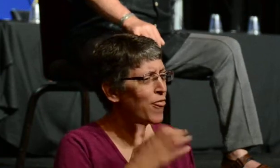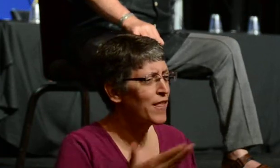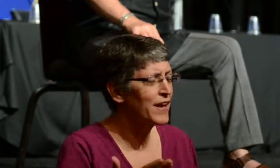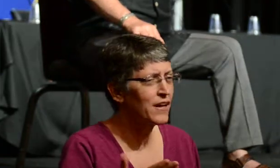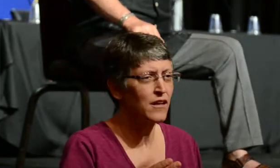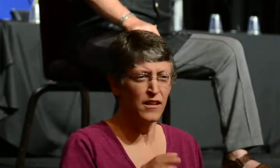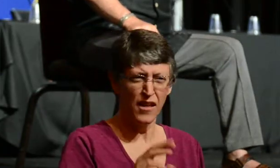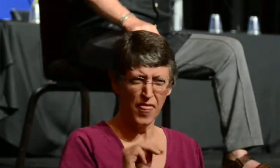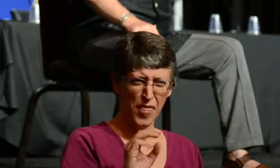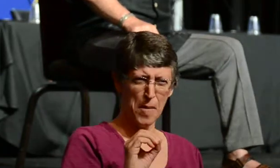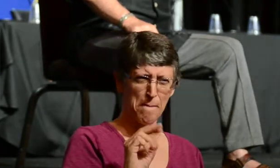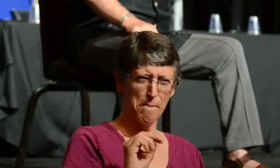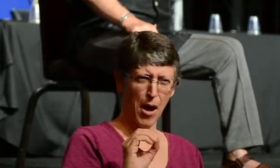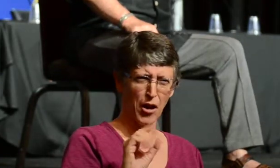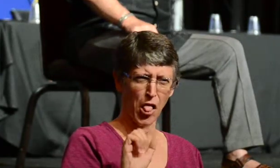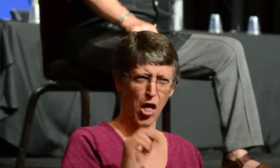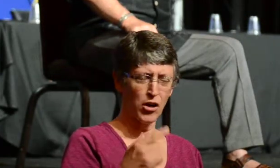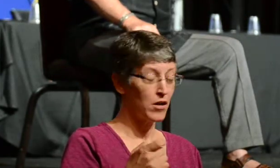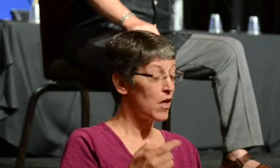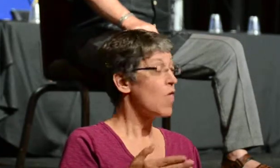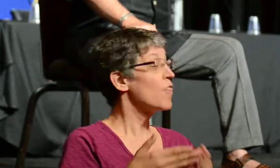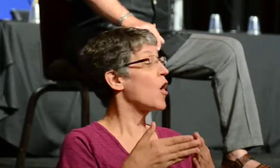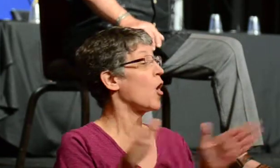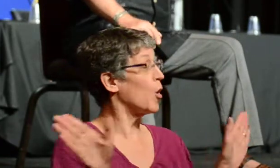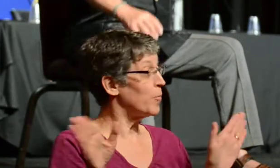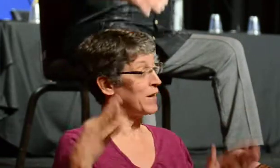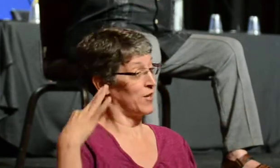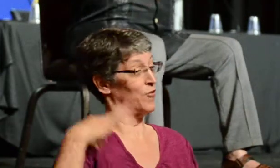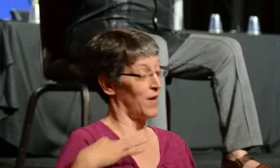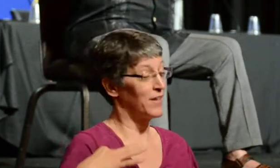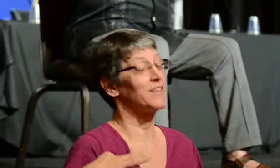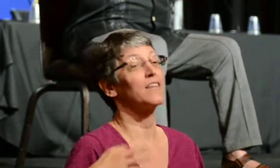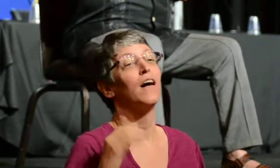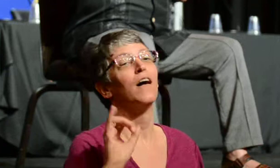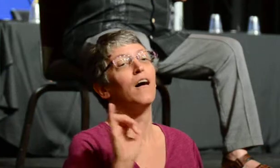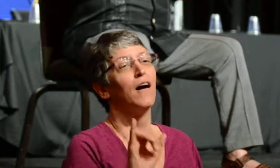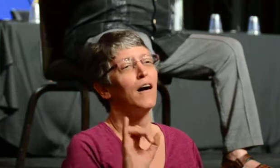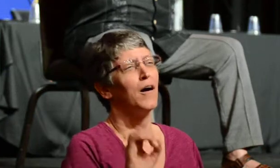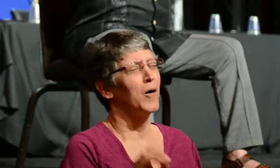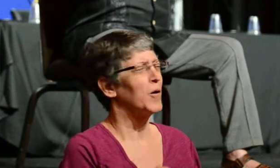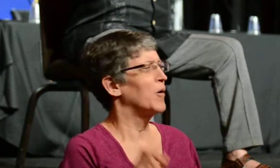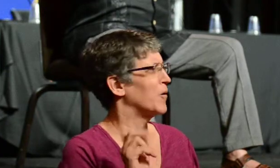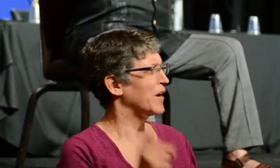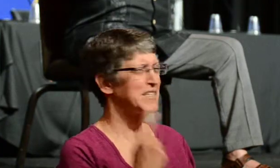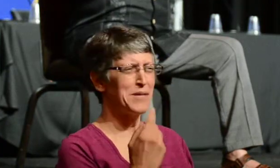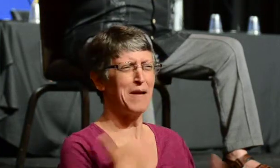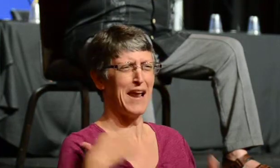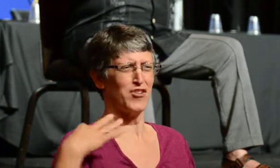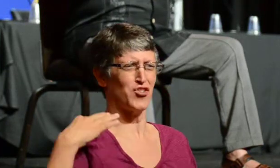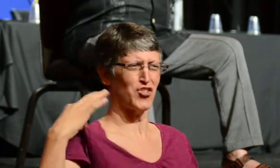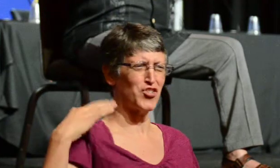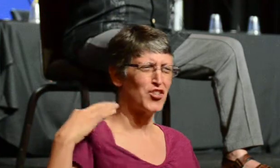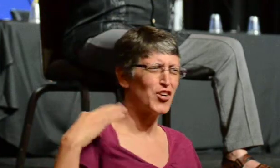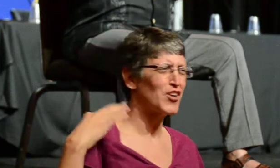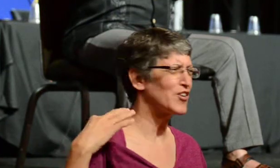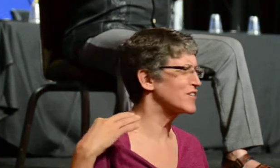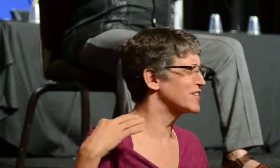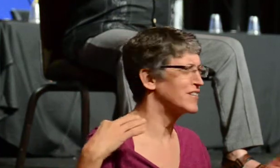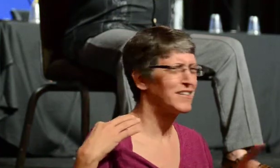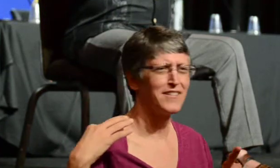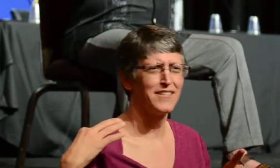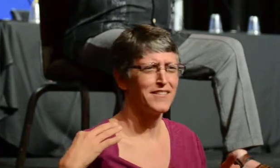The monologue preempting? The opening credits. Oh, the opening credits. Yeah. There was somebody here with a T-shirt.